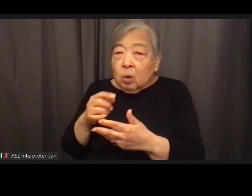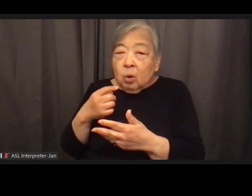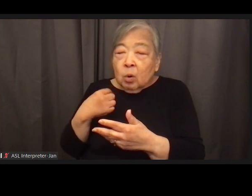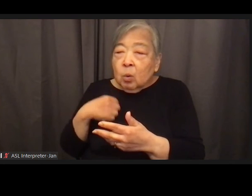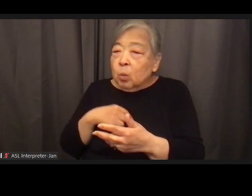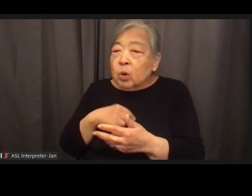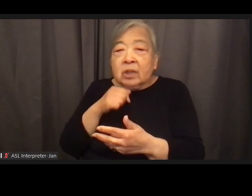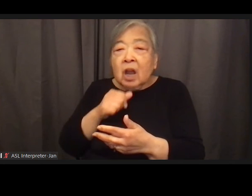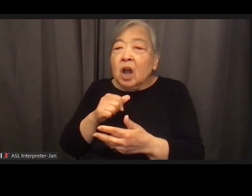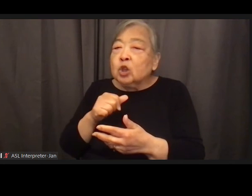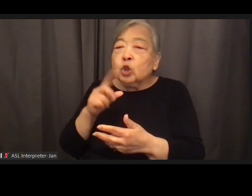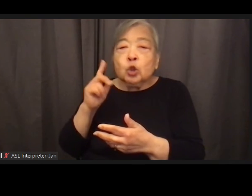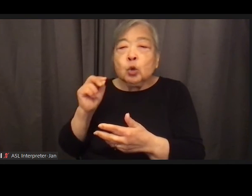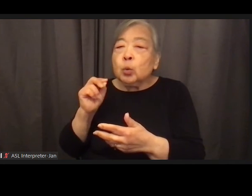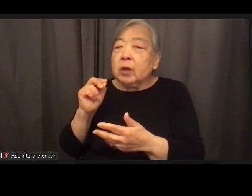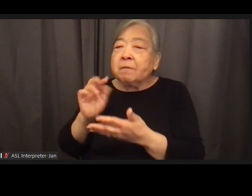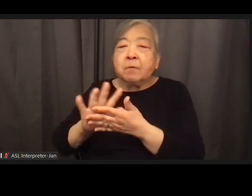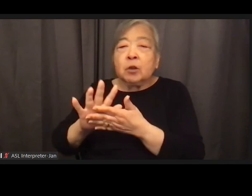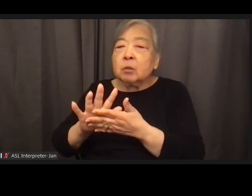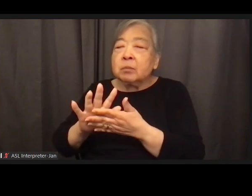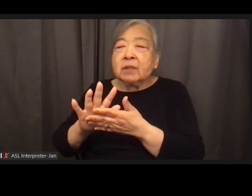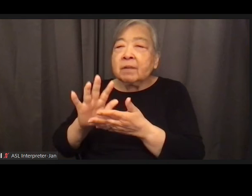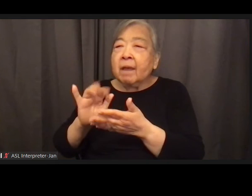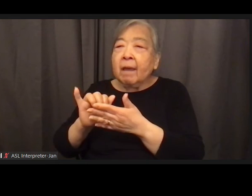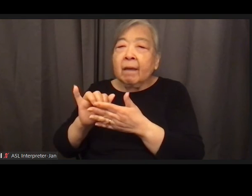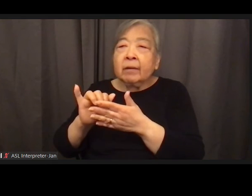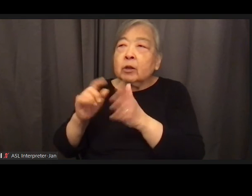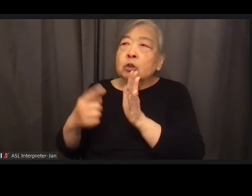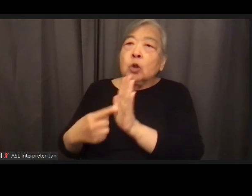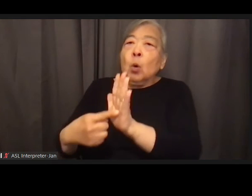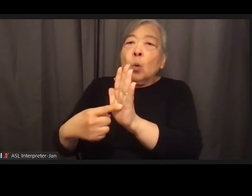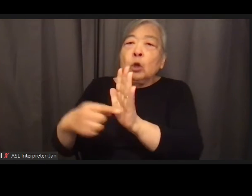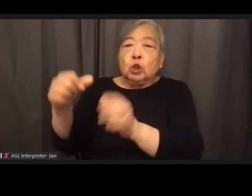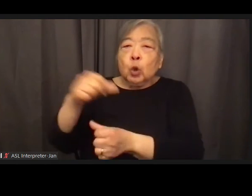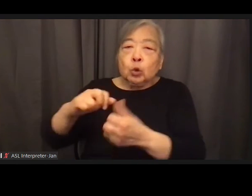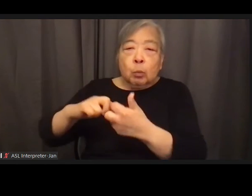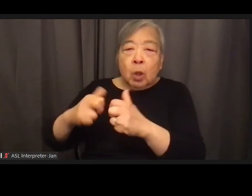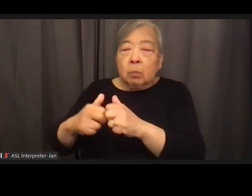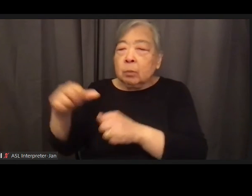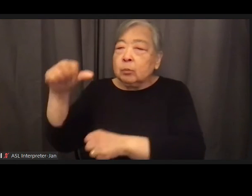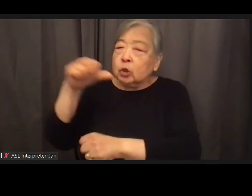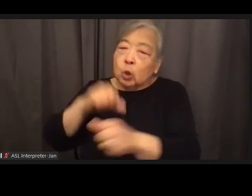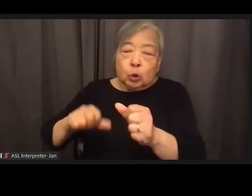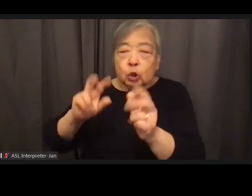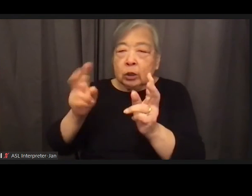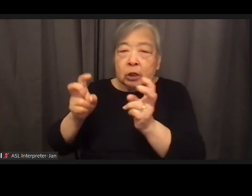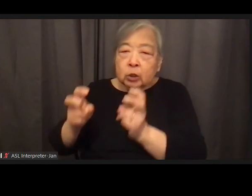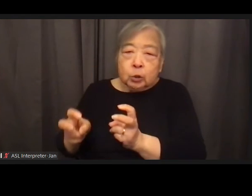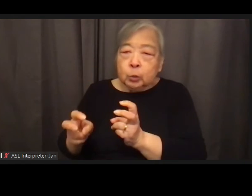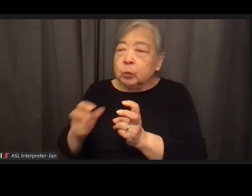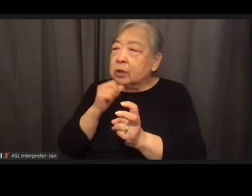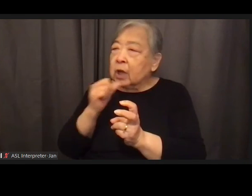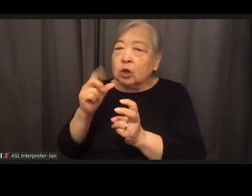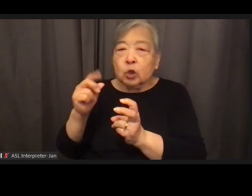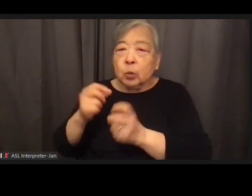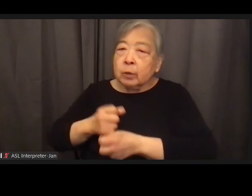doing exposé type films of social problems and social issues, but also we mentioned